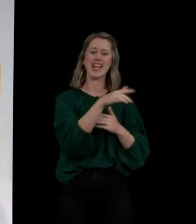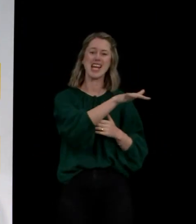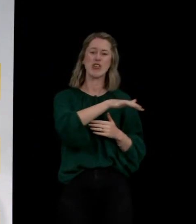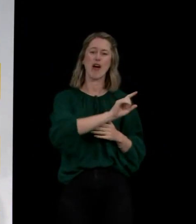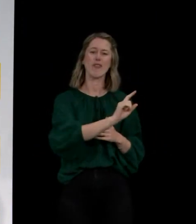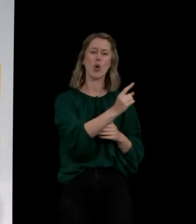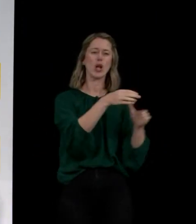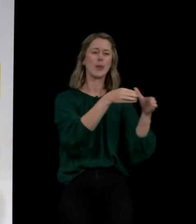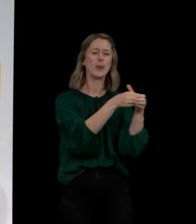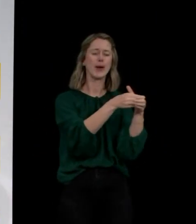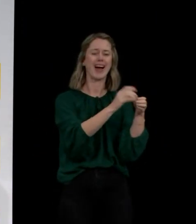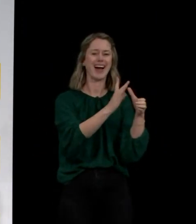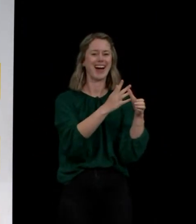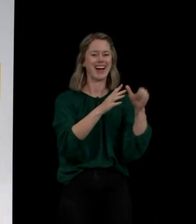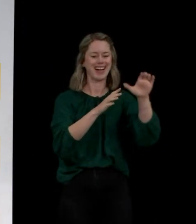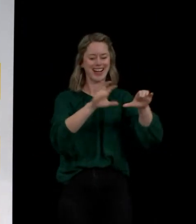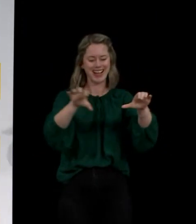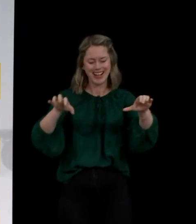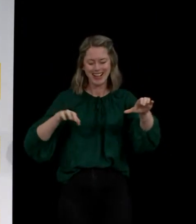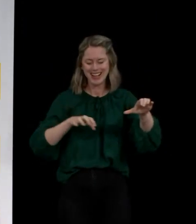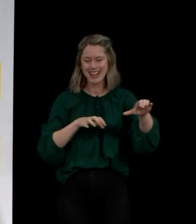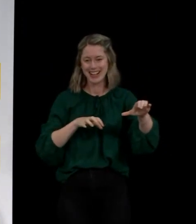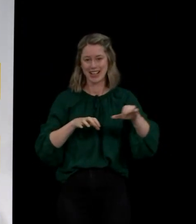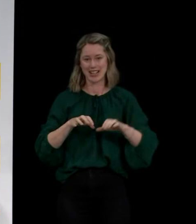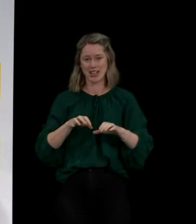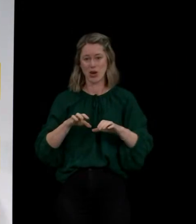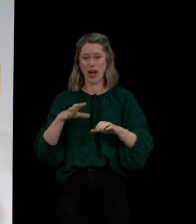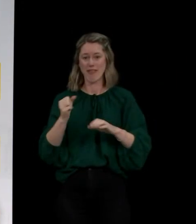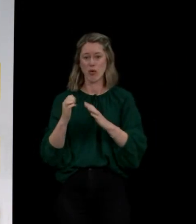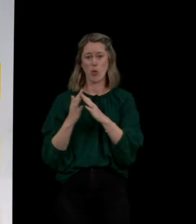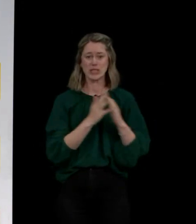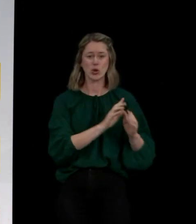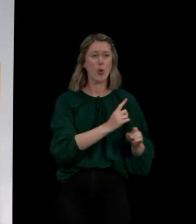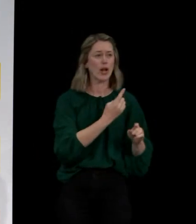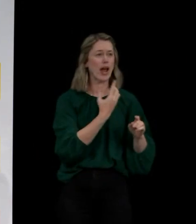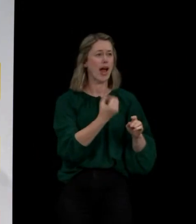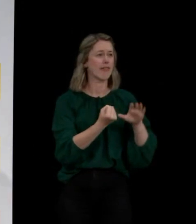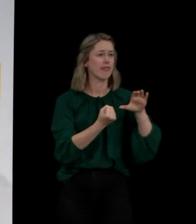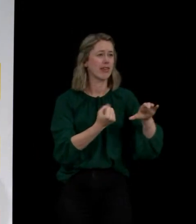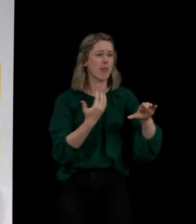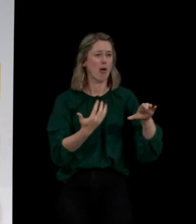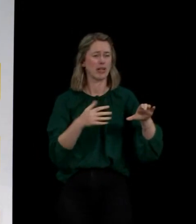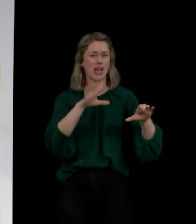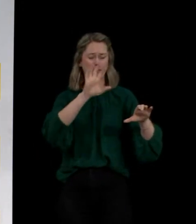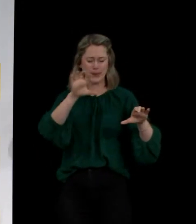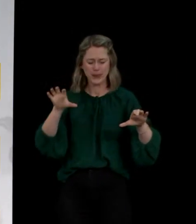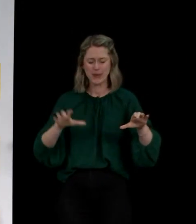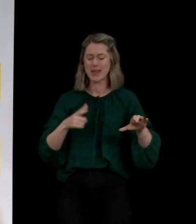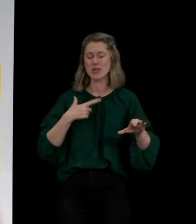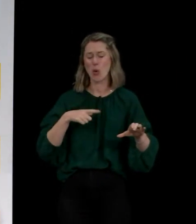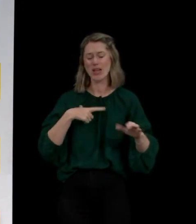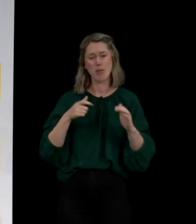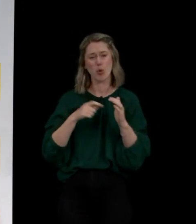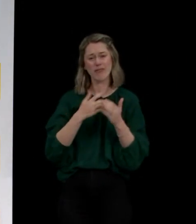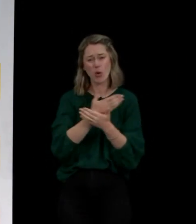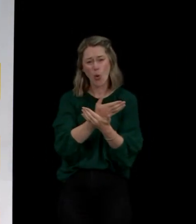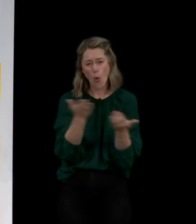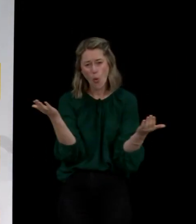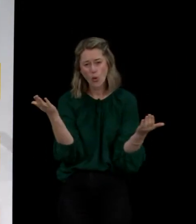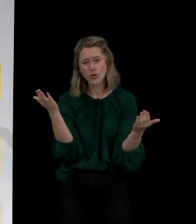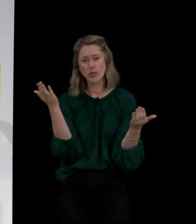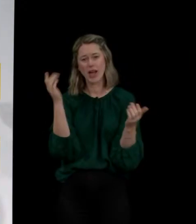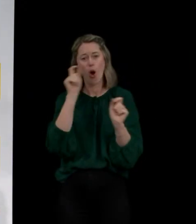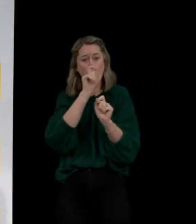Makaurau. In fact, we have a cluster at present in West Auckland. That's why we need everyone on high alert, but with a